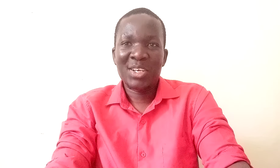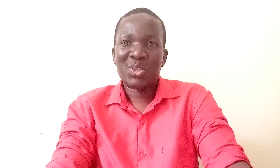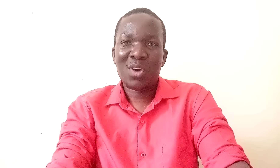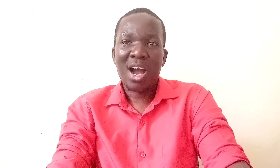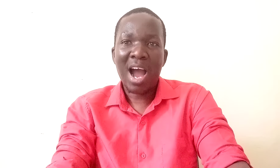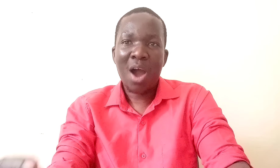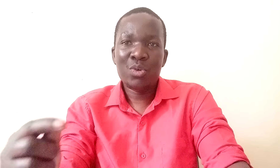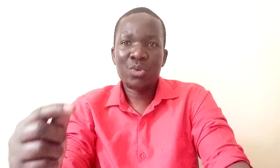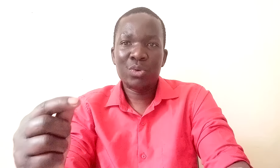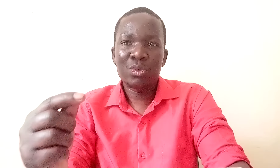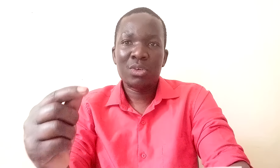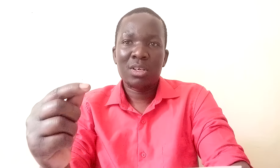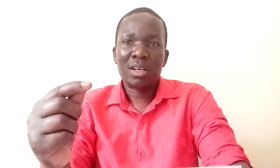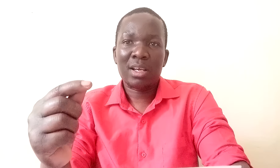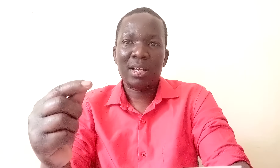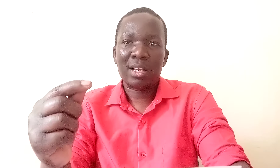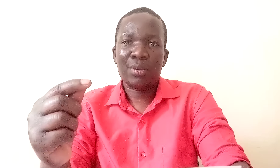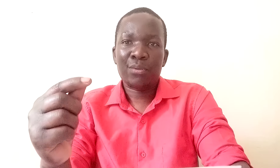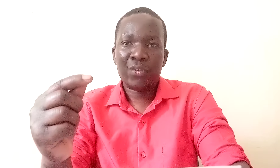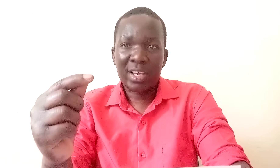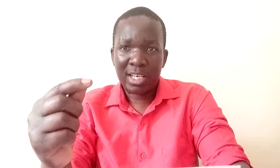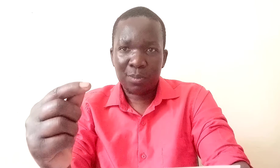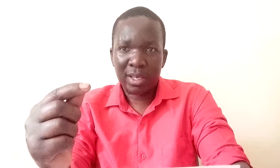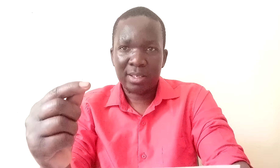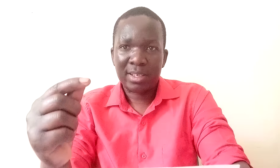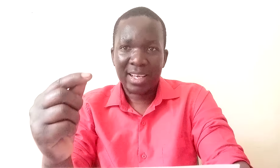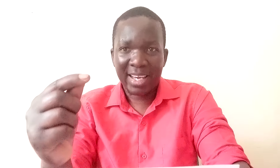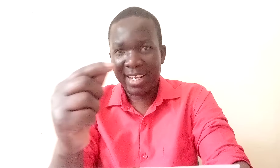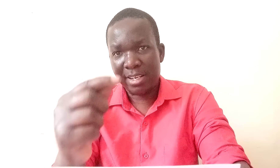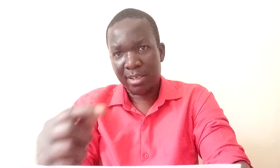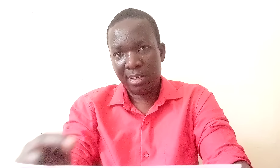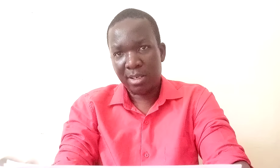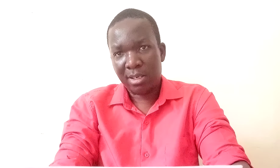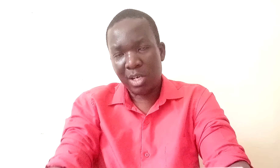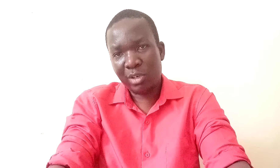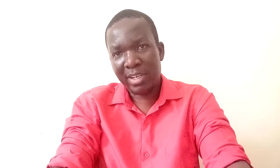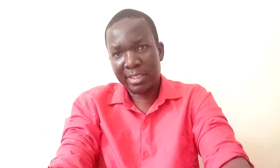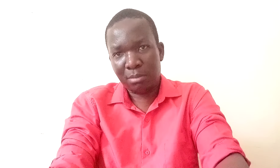So how do you finger spell Kennedy? I want to give an example.